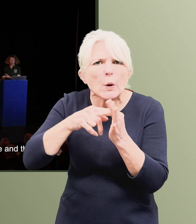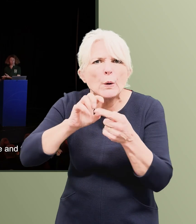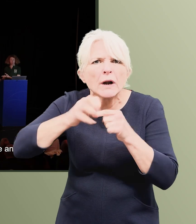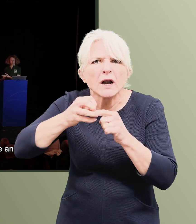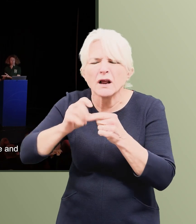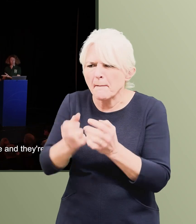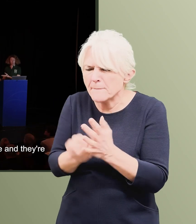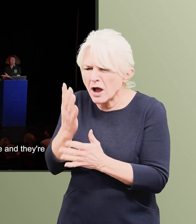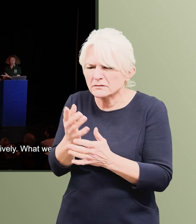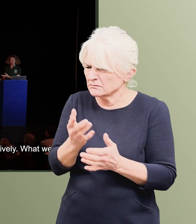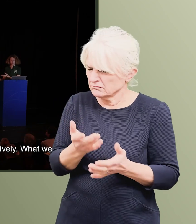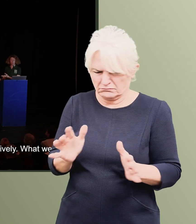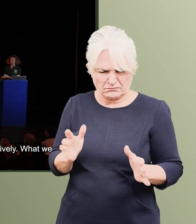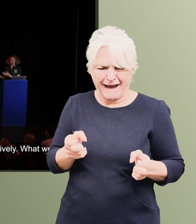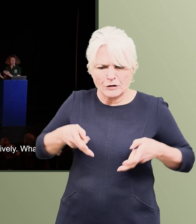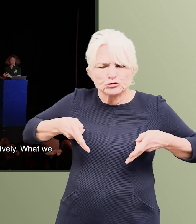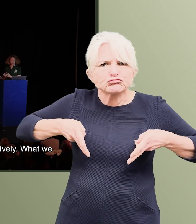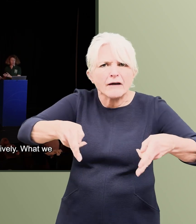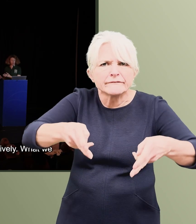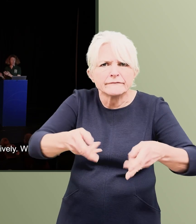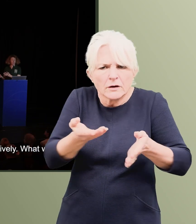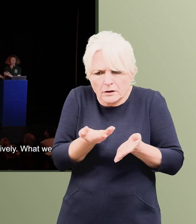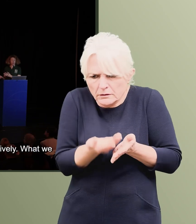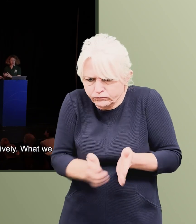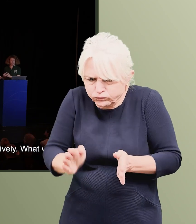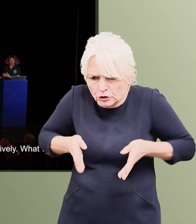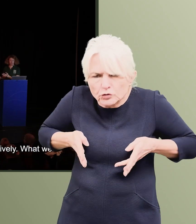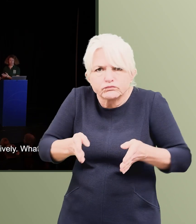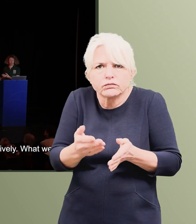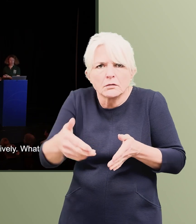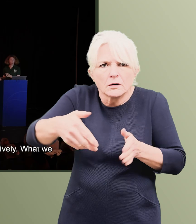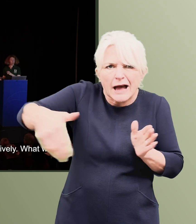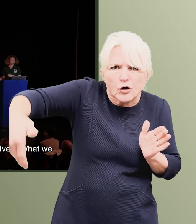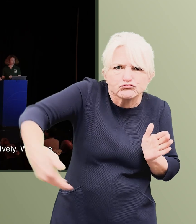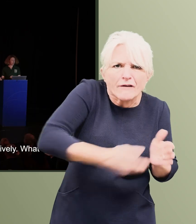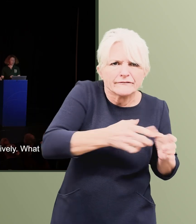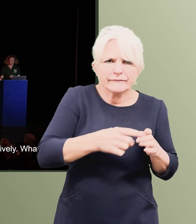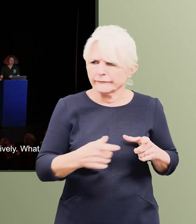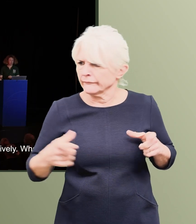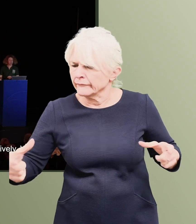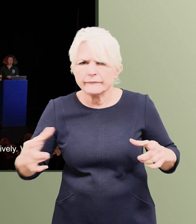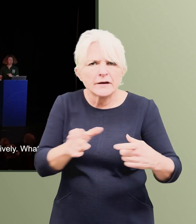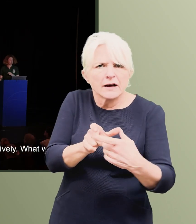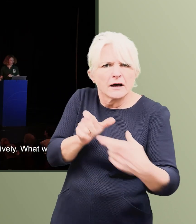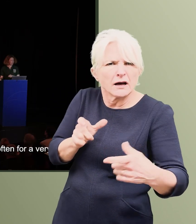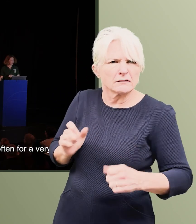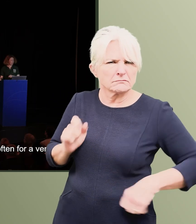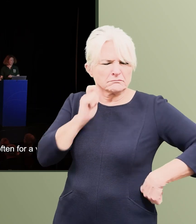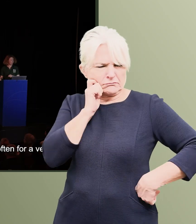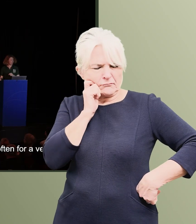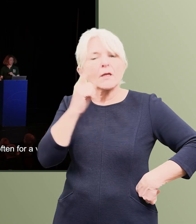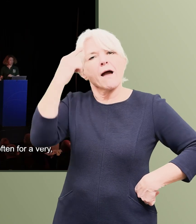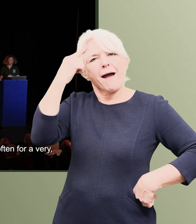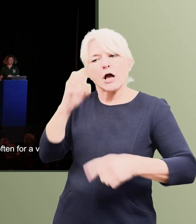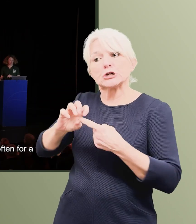stone into troughs of water, and that heats the water actually very effectively. What we all disagree about is why they are